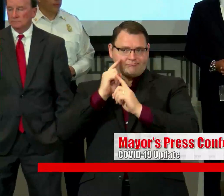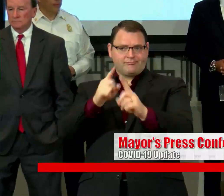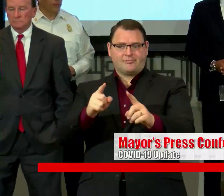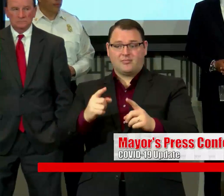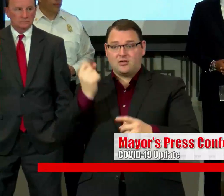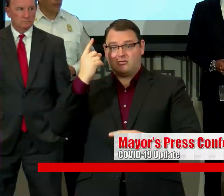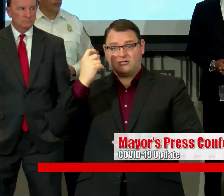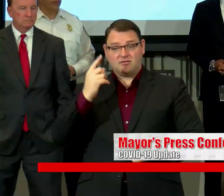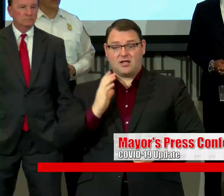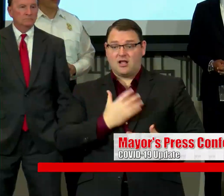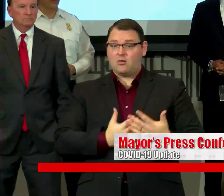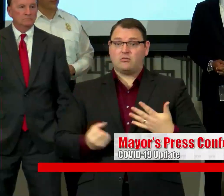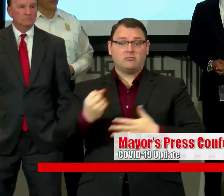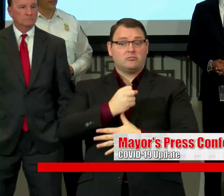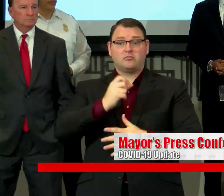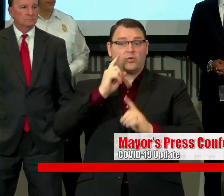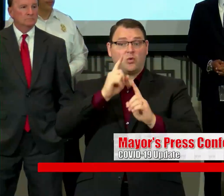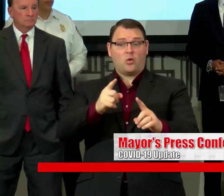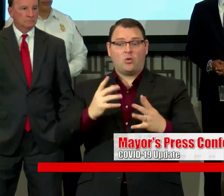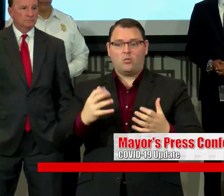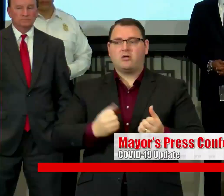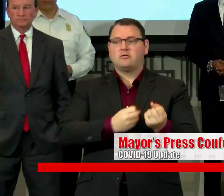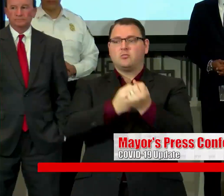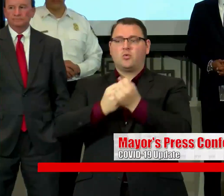support the 17-county region.